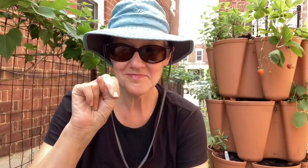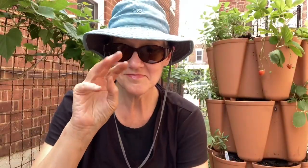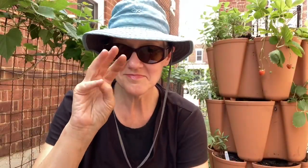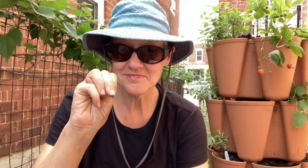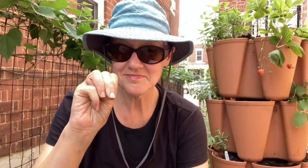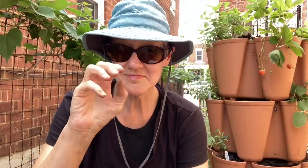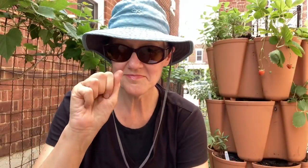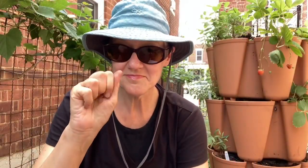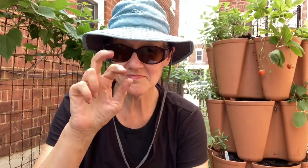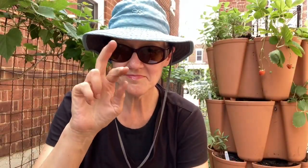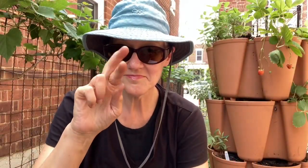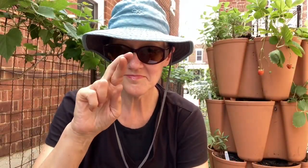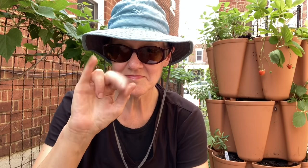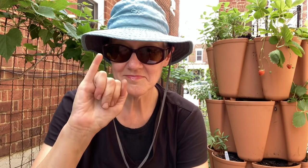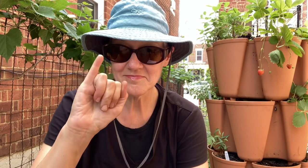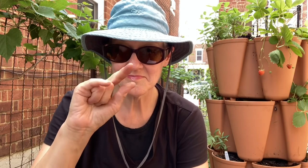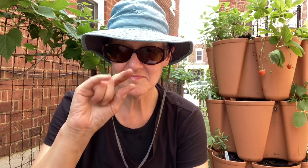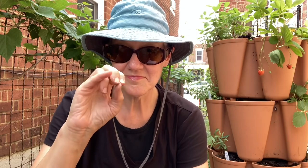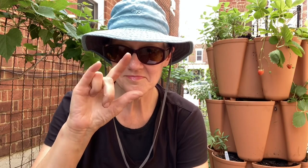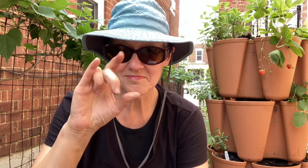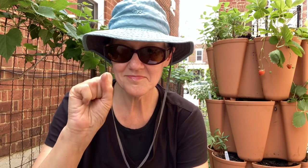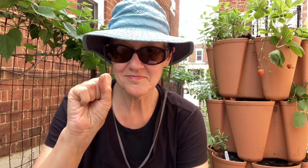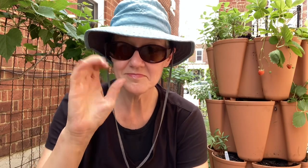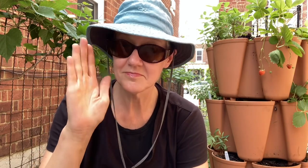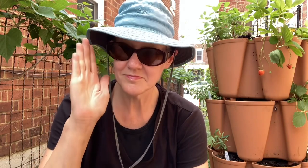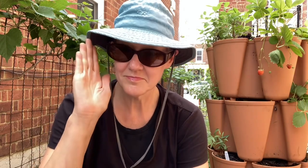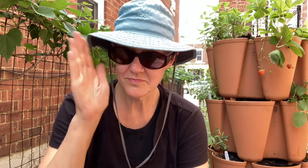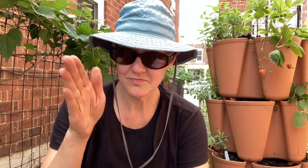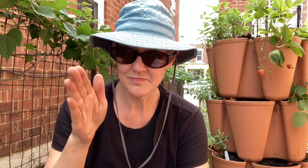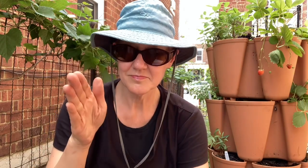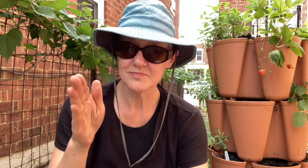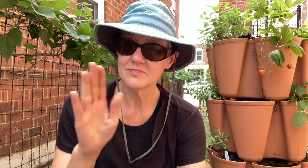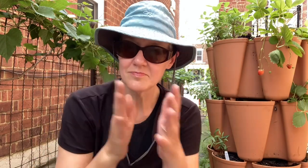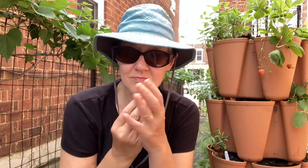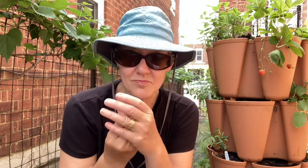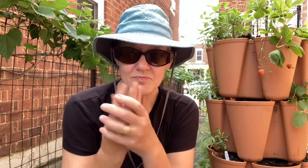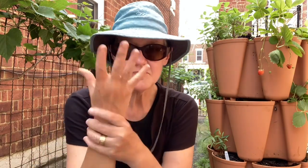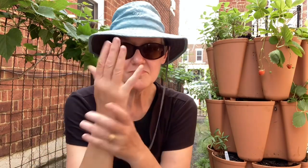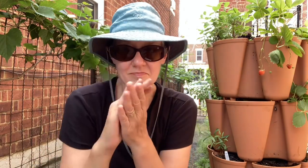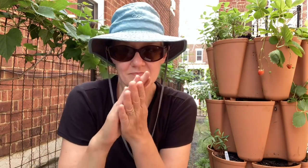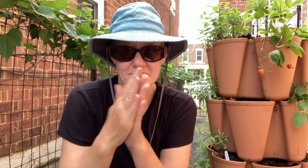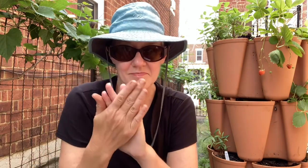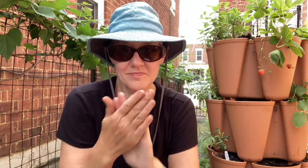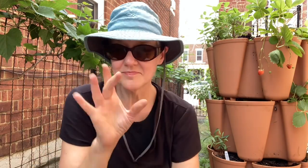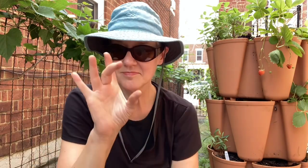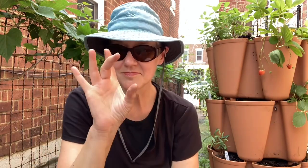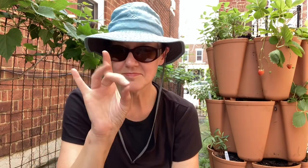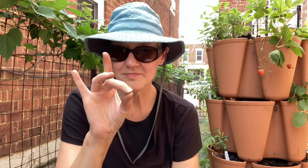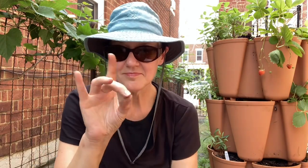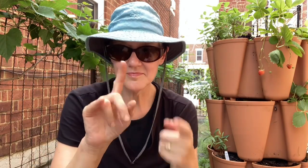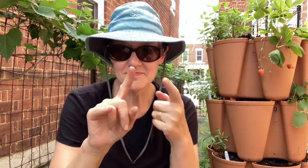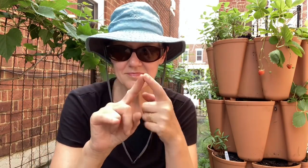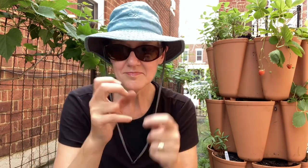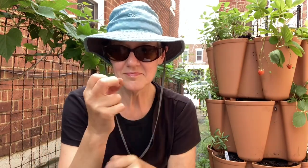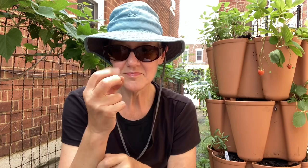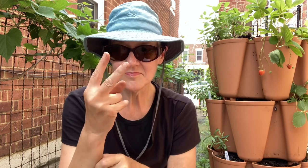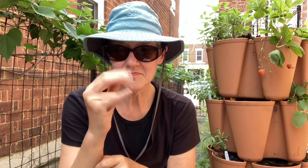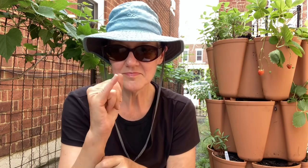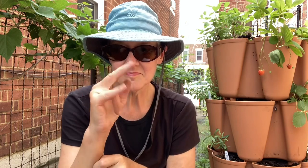Now the marigolds that we planted in the front garden, they're going to get to be about 8 to 12